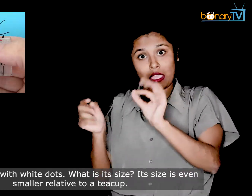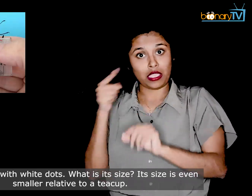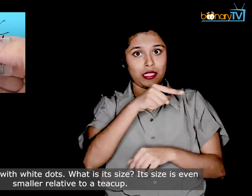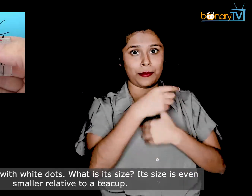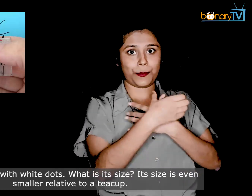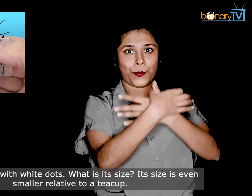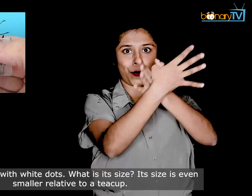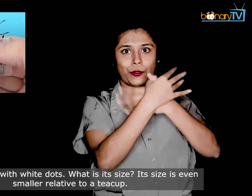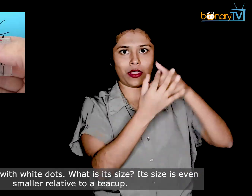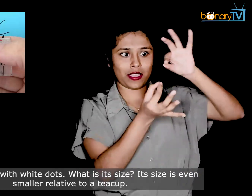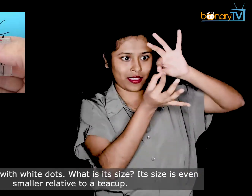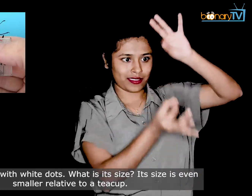to a teacup.